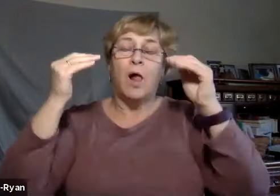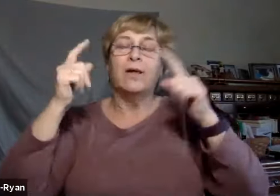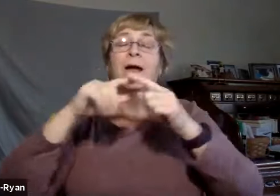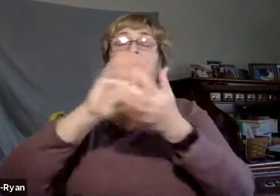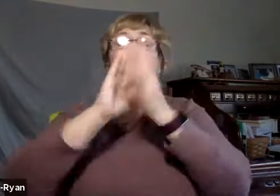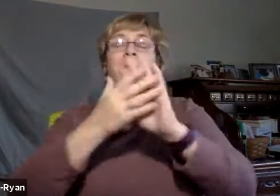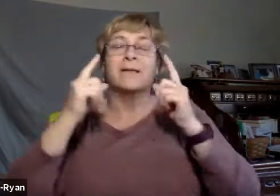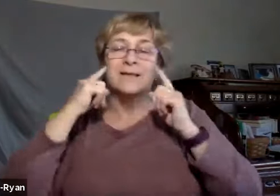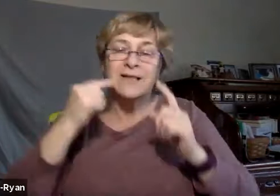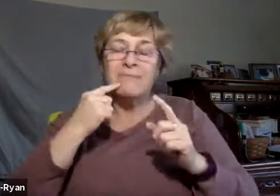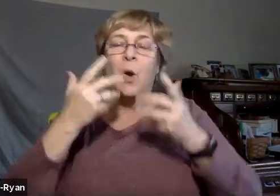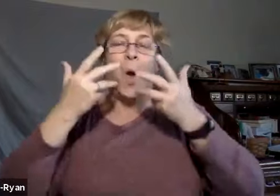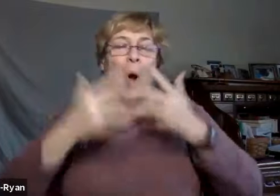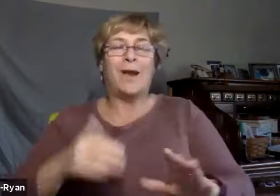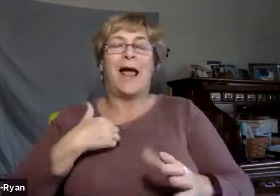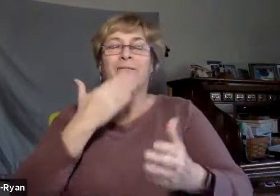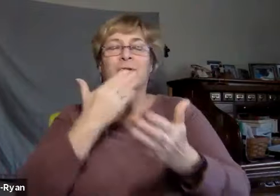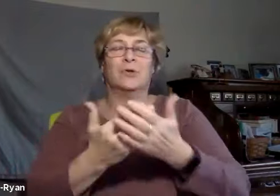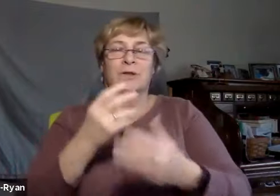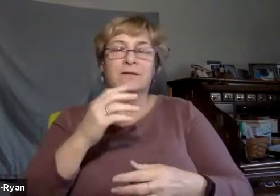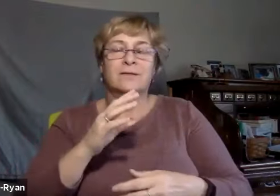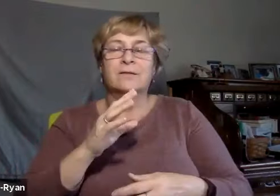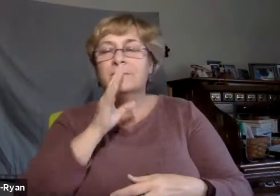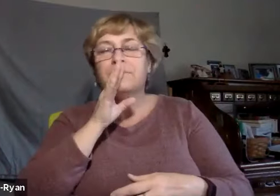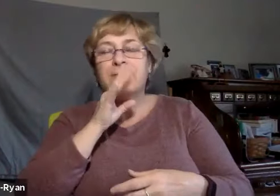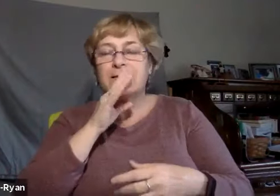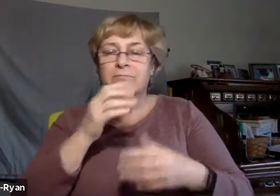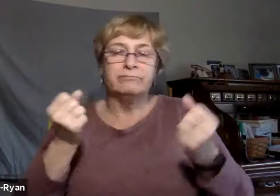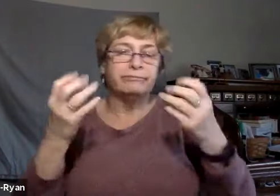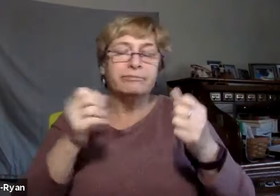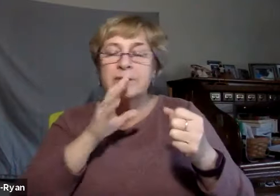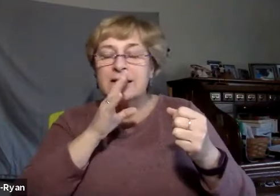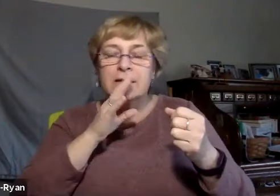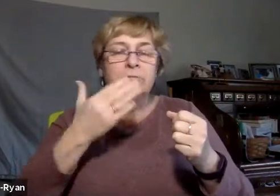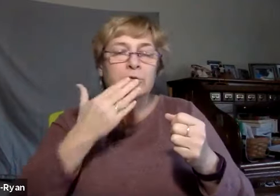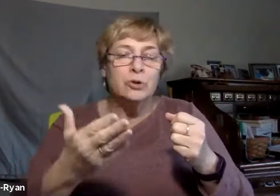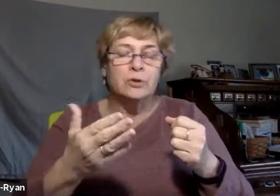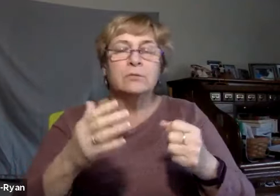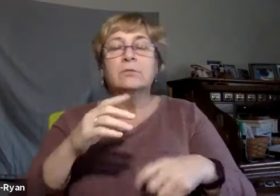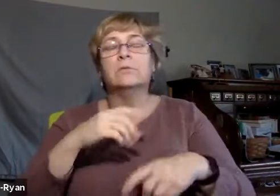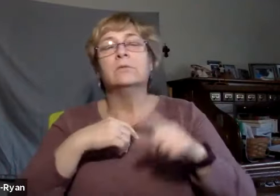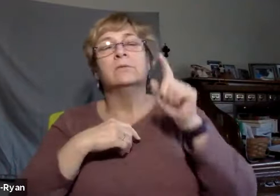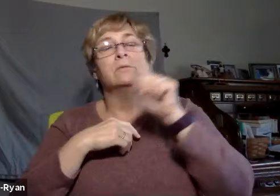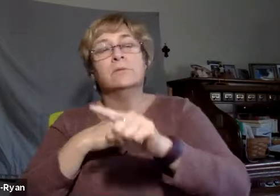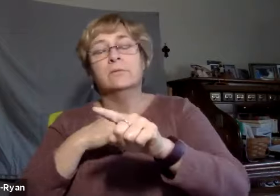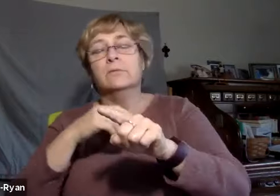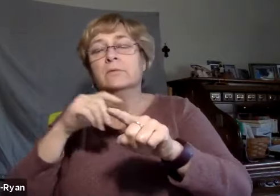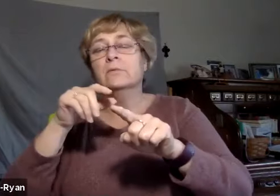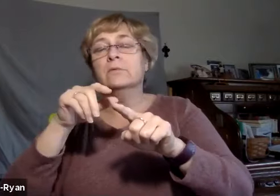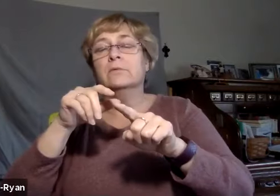an adult who becomes deaf, who already had impeccable speech and is able to both speak and sign with